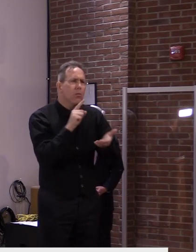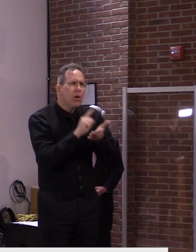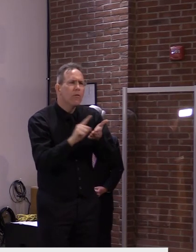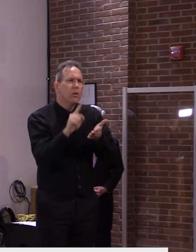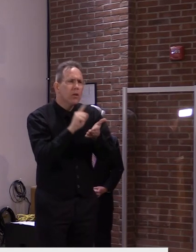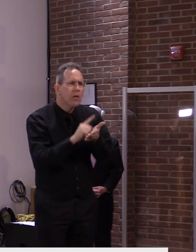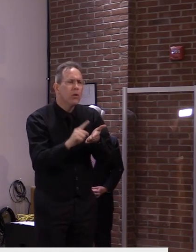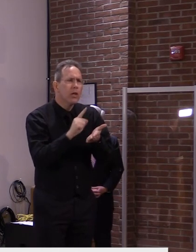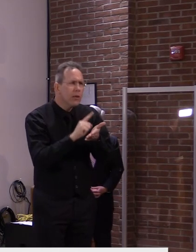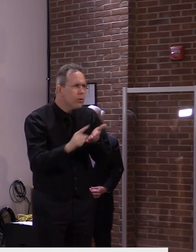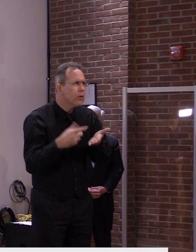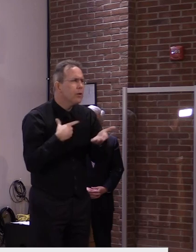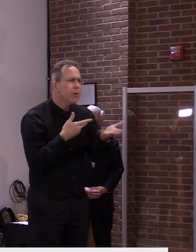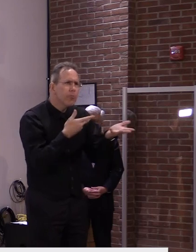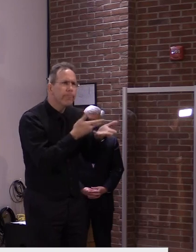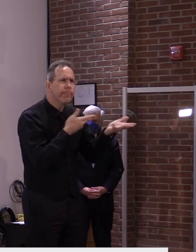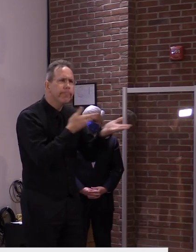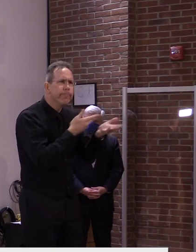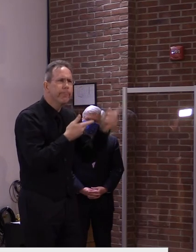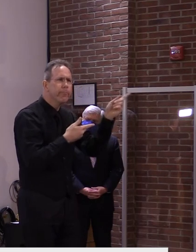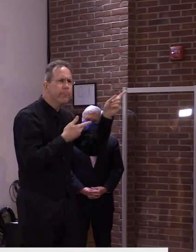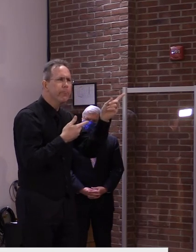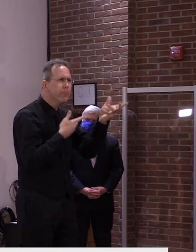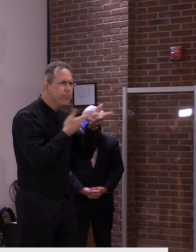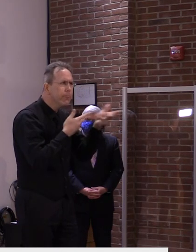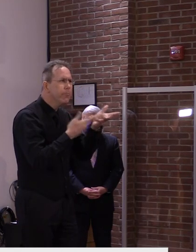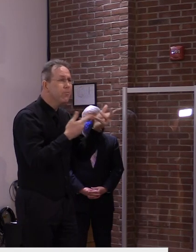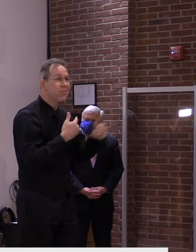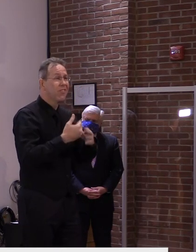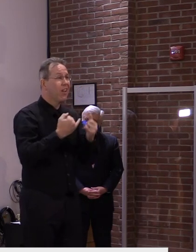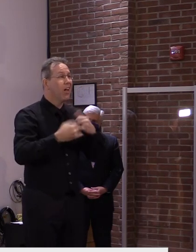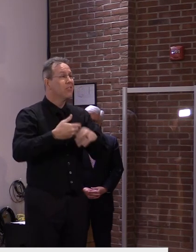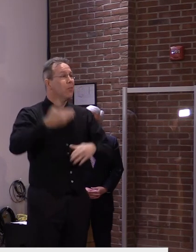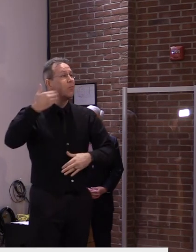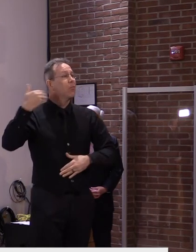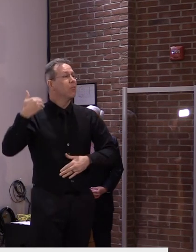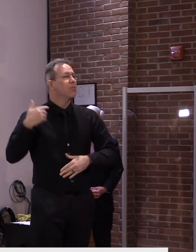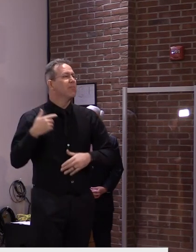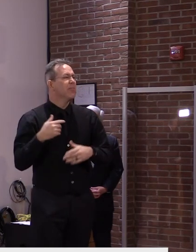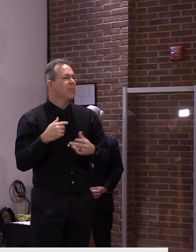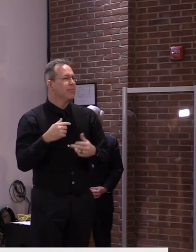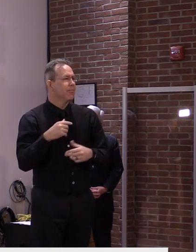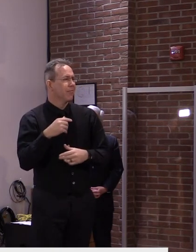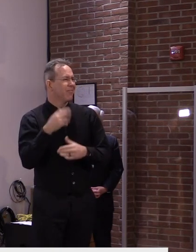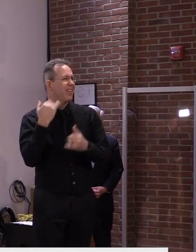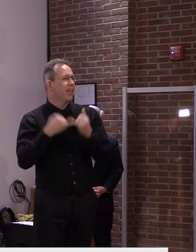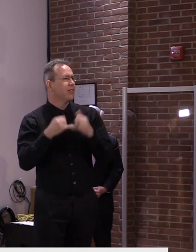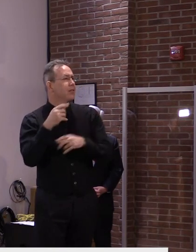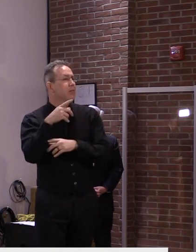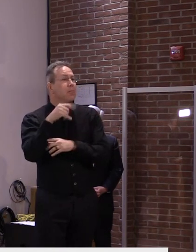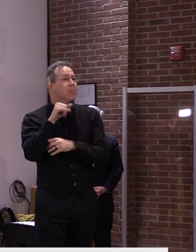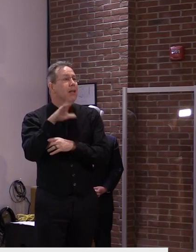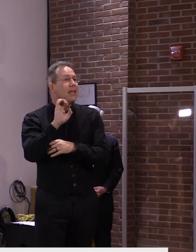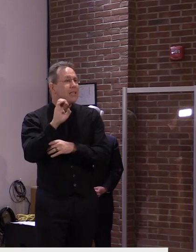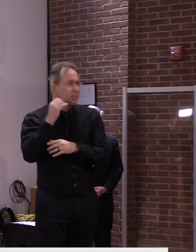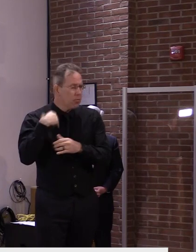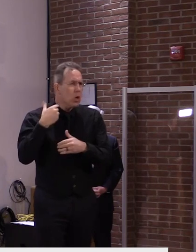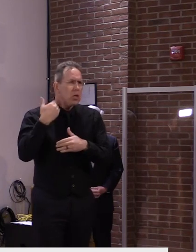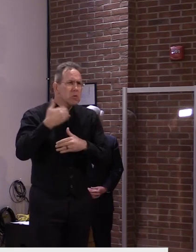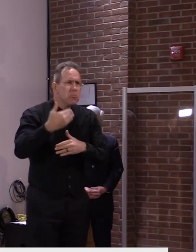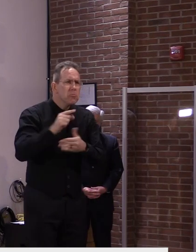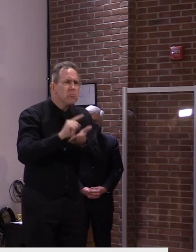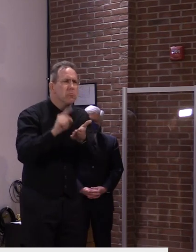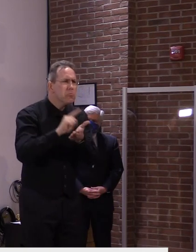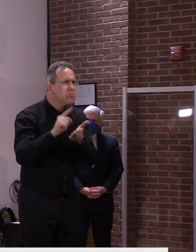well. Vice President Pence was very good about his time and provided for the National Governors Association to have